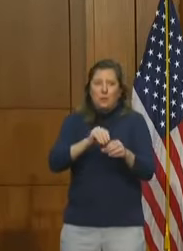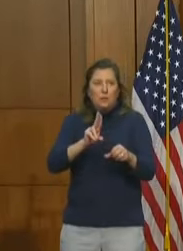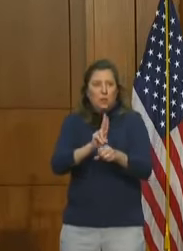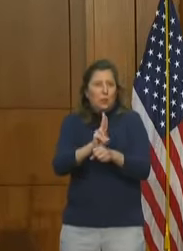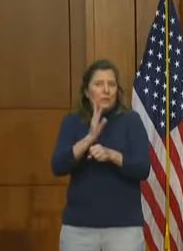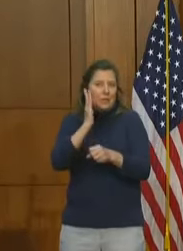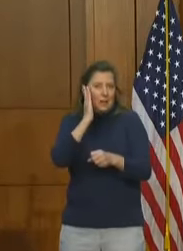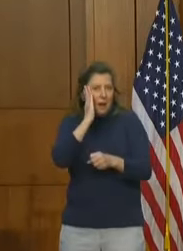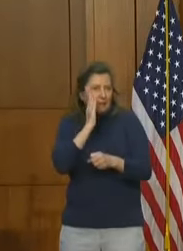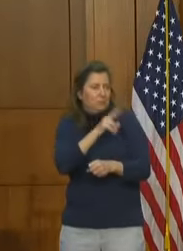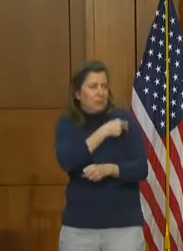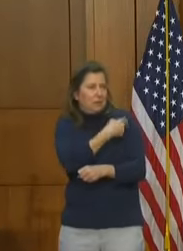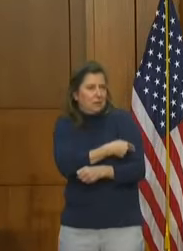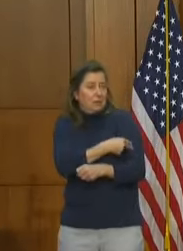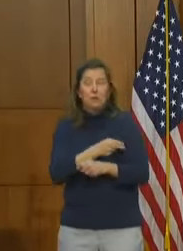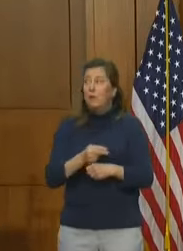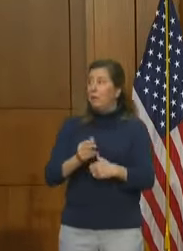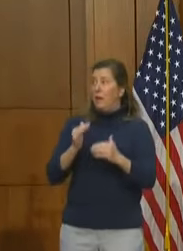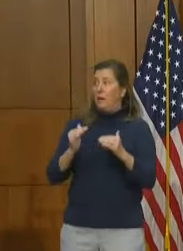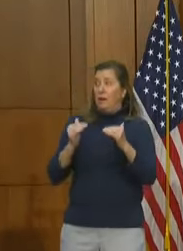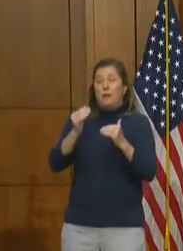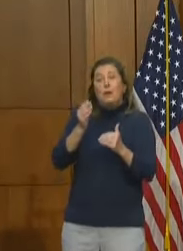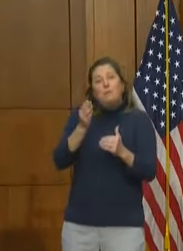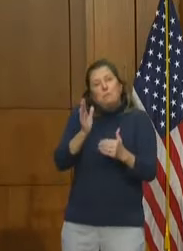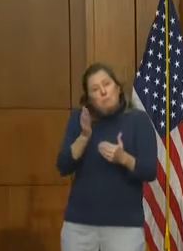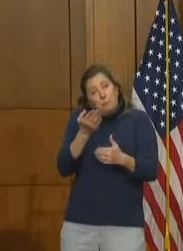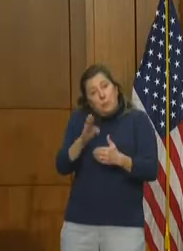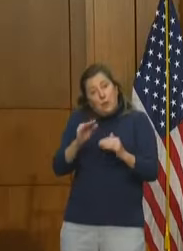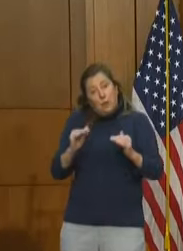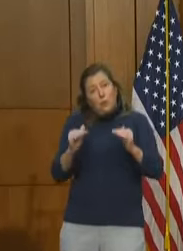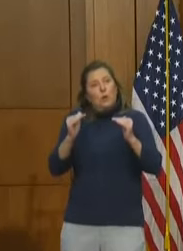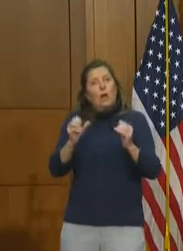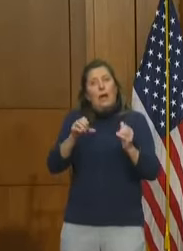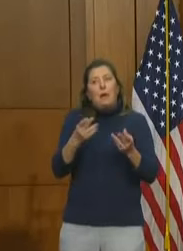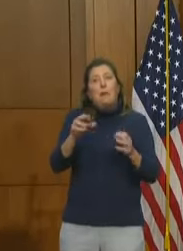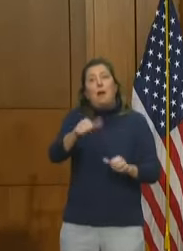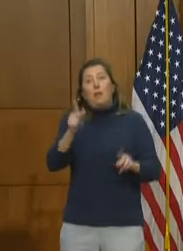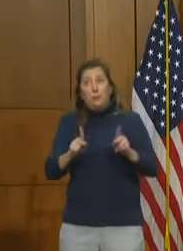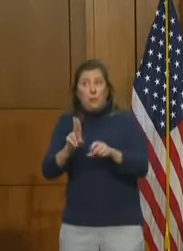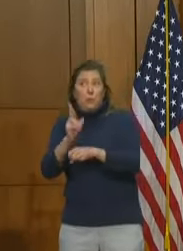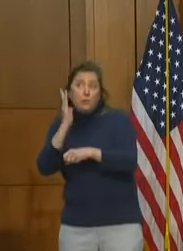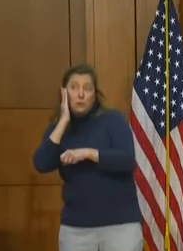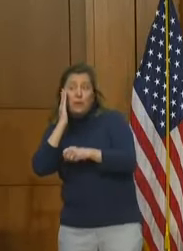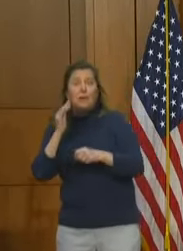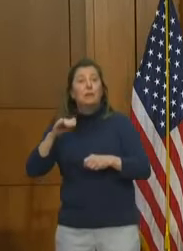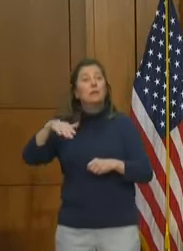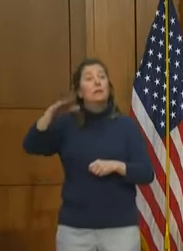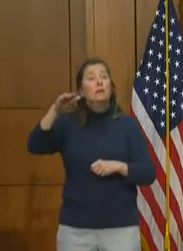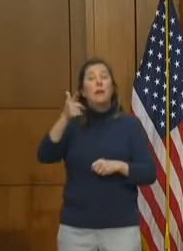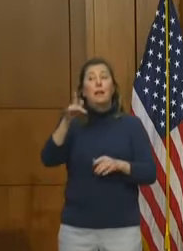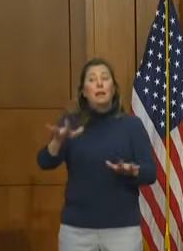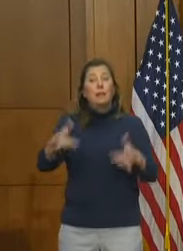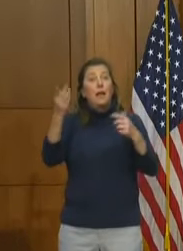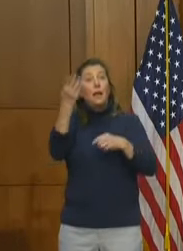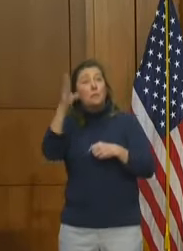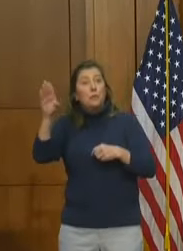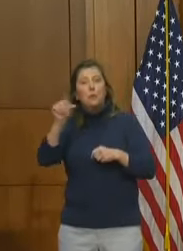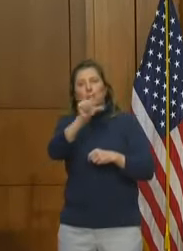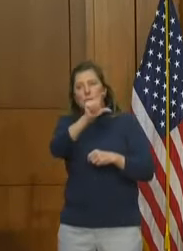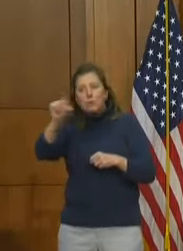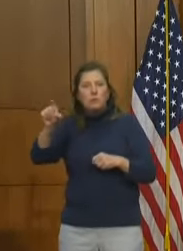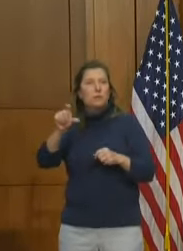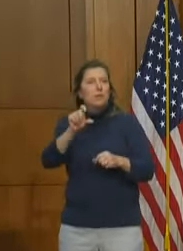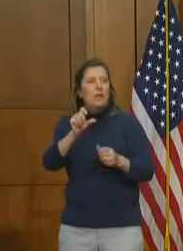beds. The medium blue is how many other patients are in beds, and the light blue is their